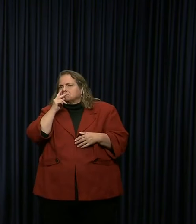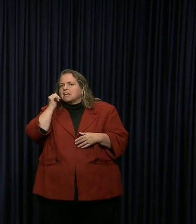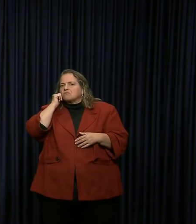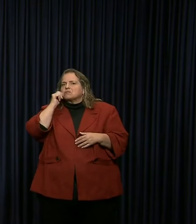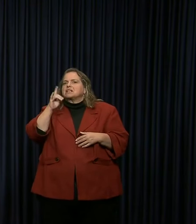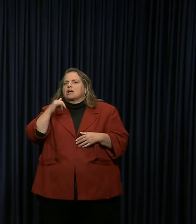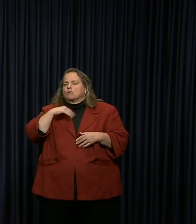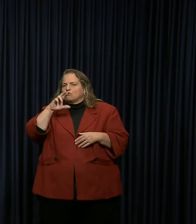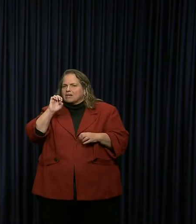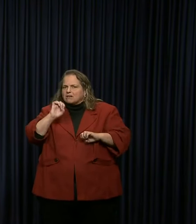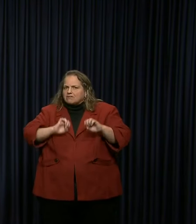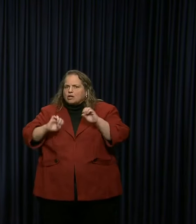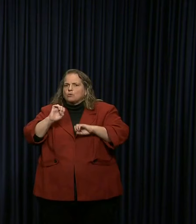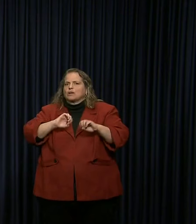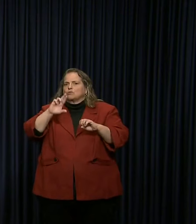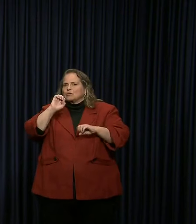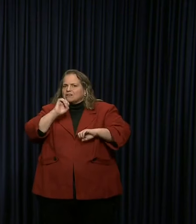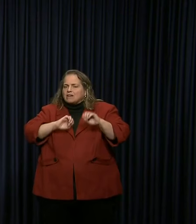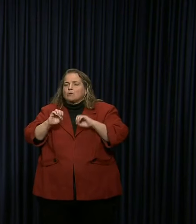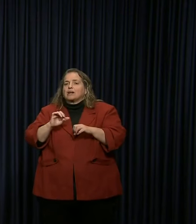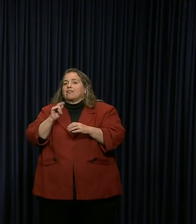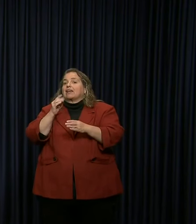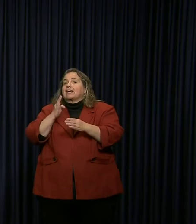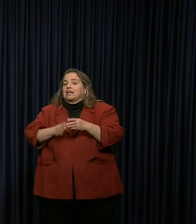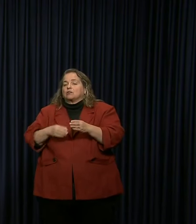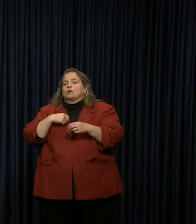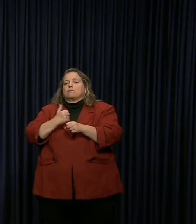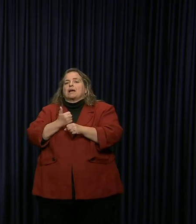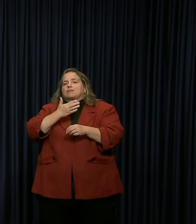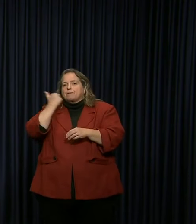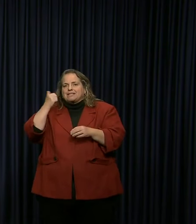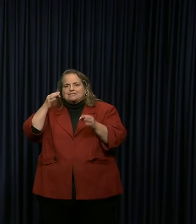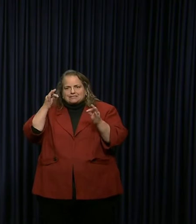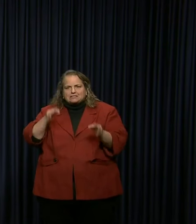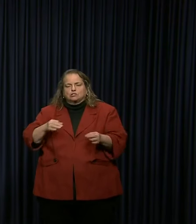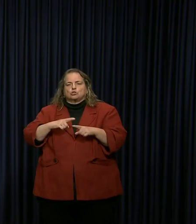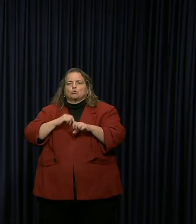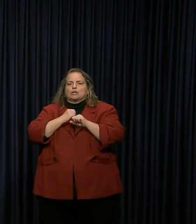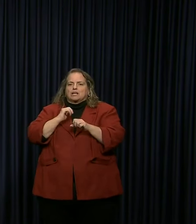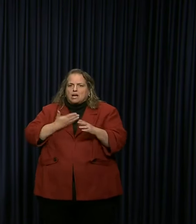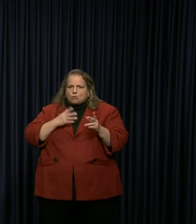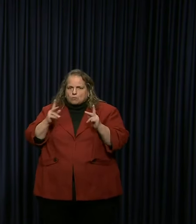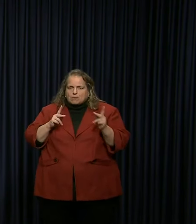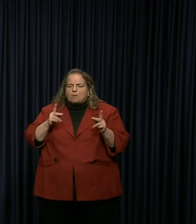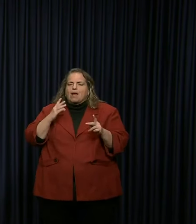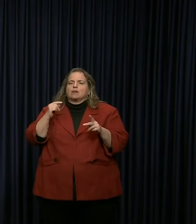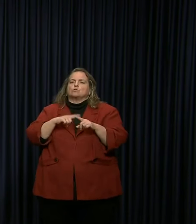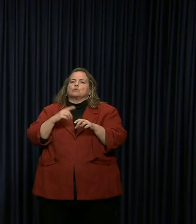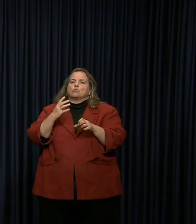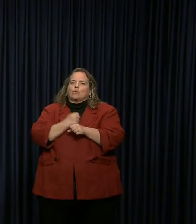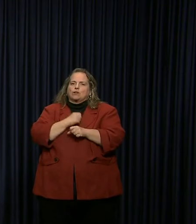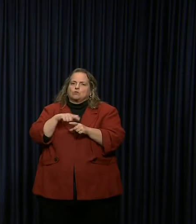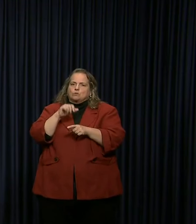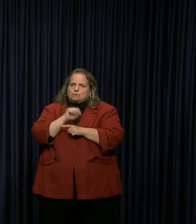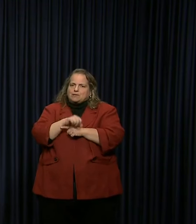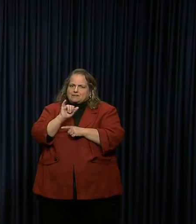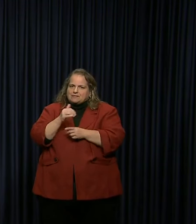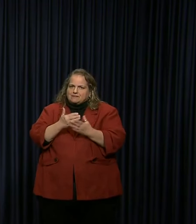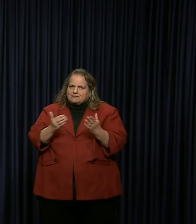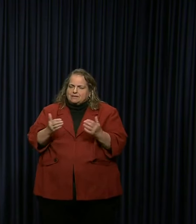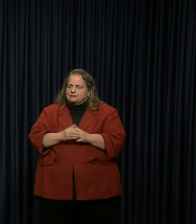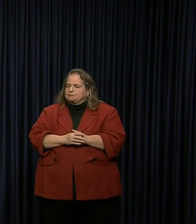are reevaluating, and that in the end we just make the very best decision to protect our people and to win, to beat this thing on the